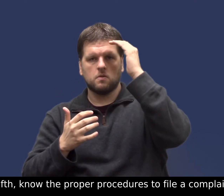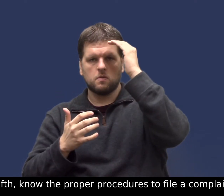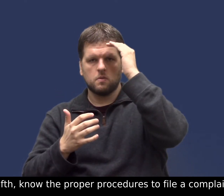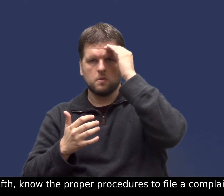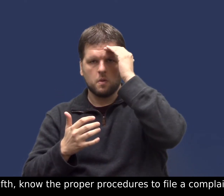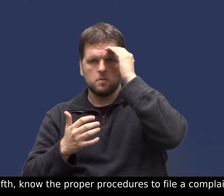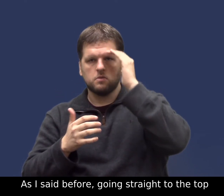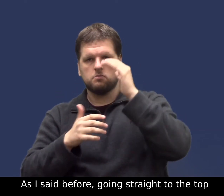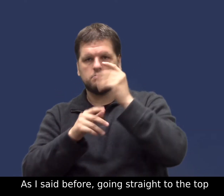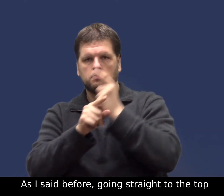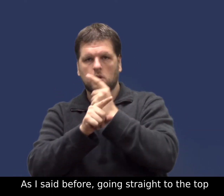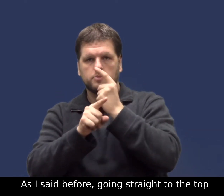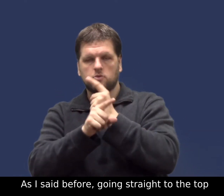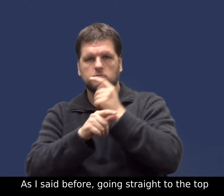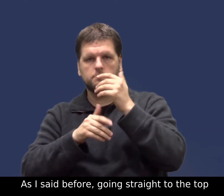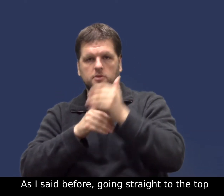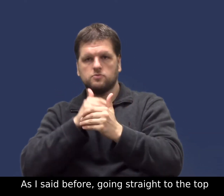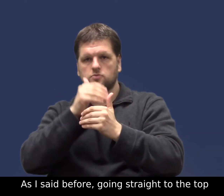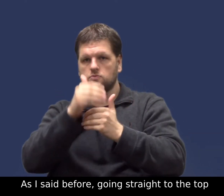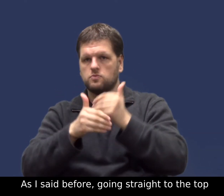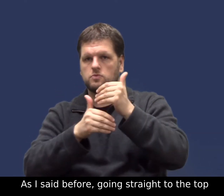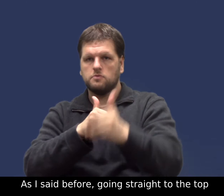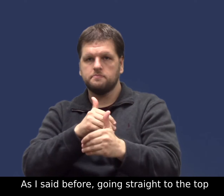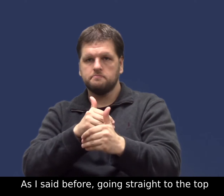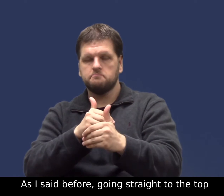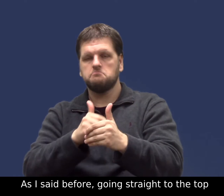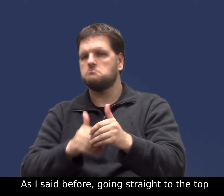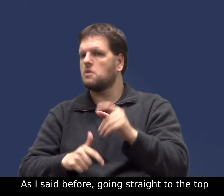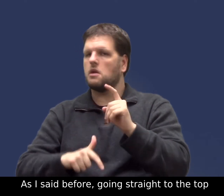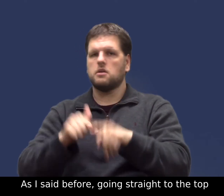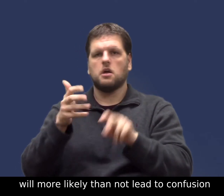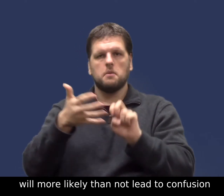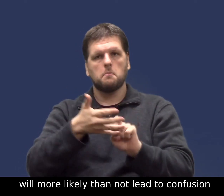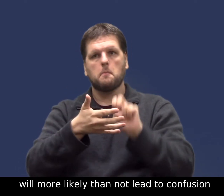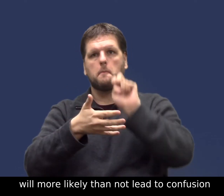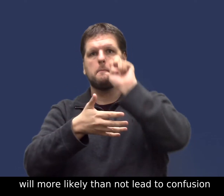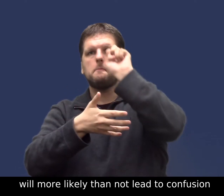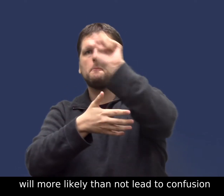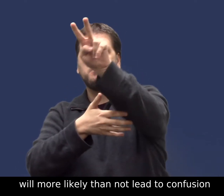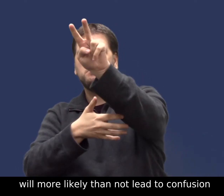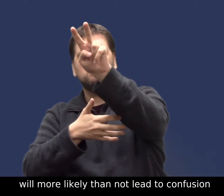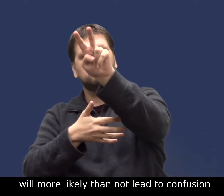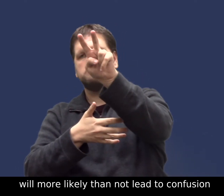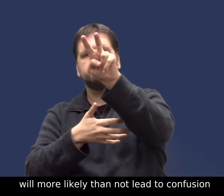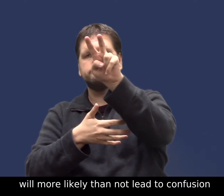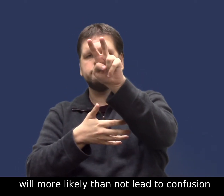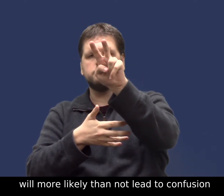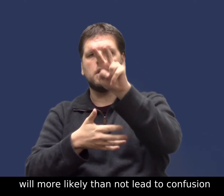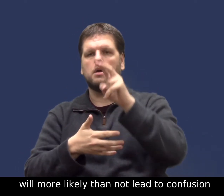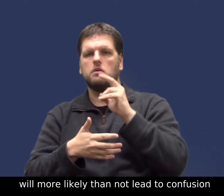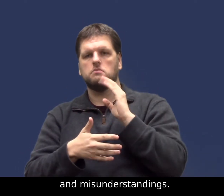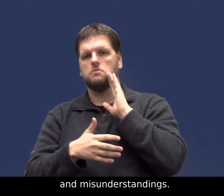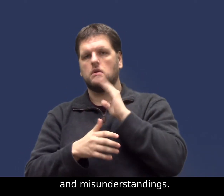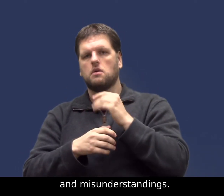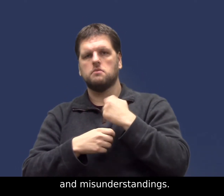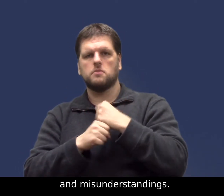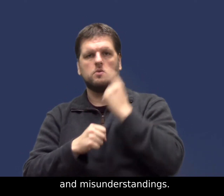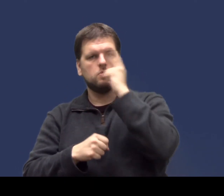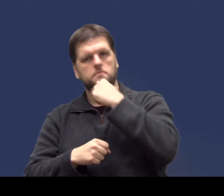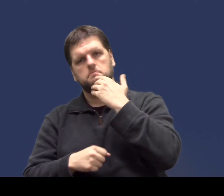complaint. As I said before, going straight to the top will more likely than not lead to confusion and